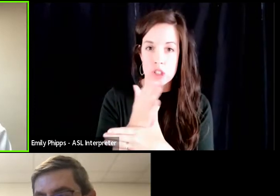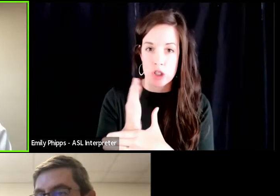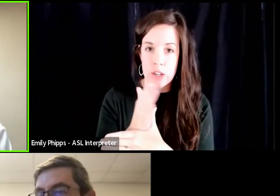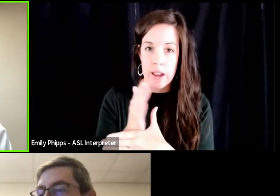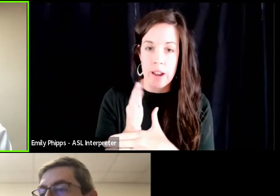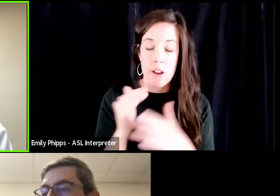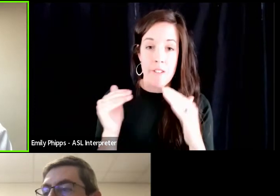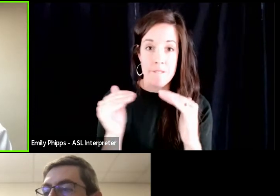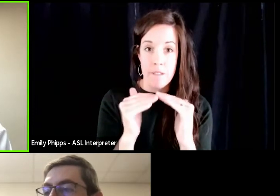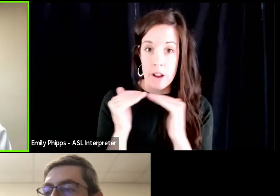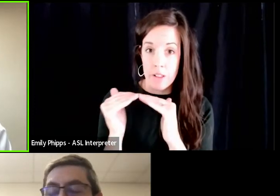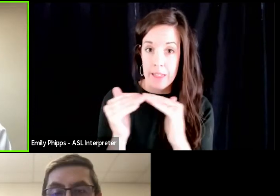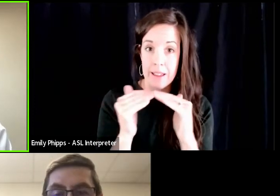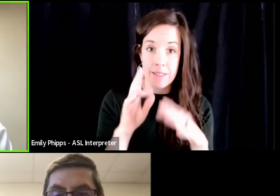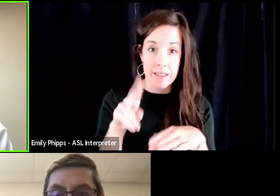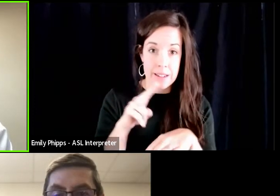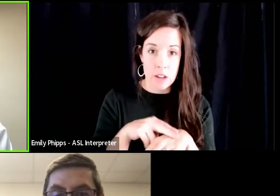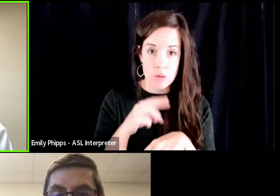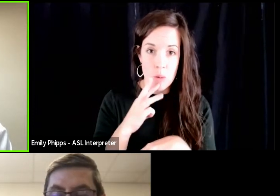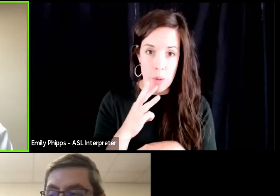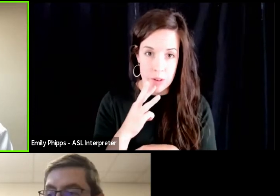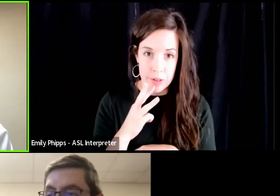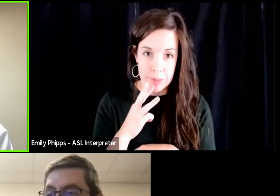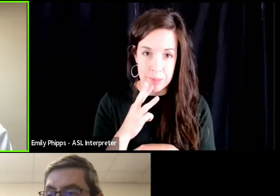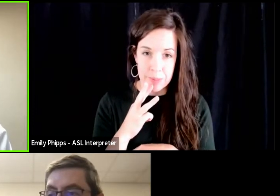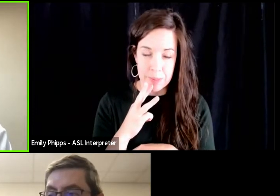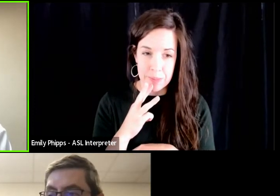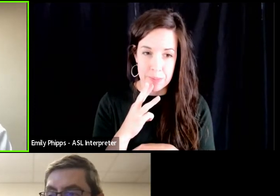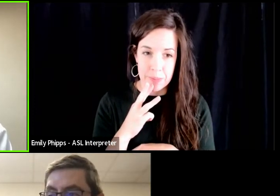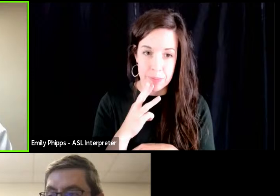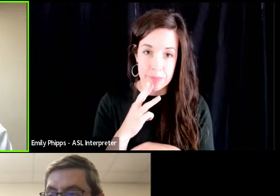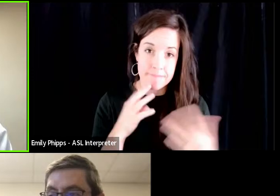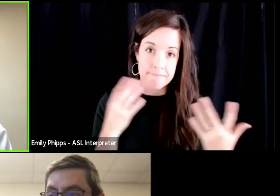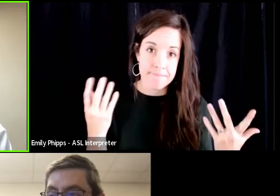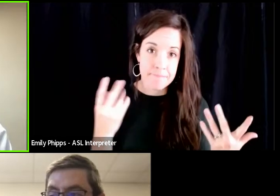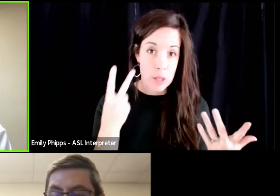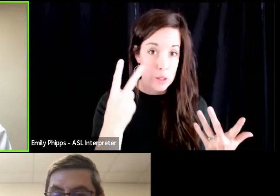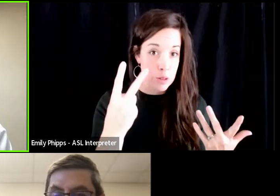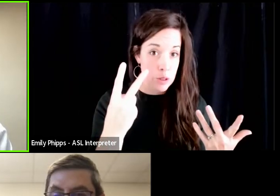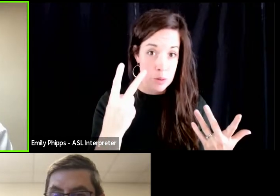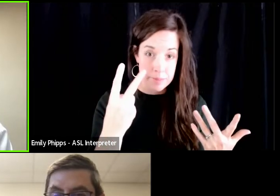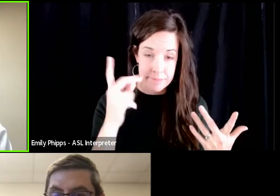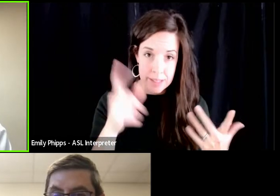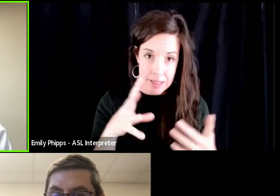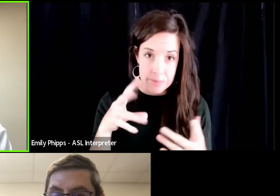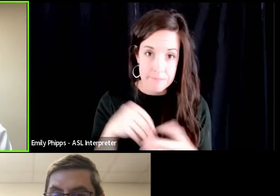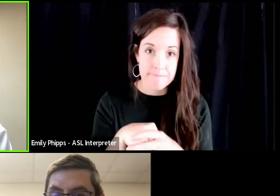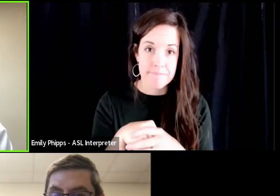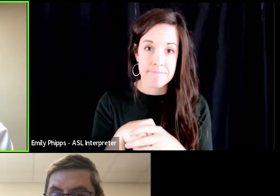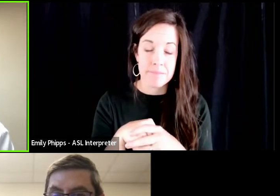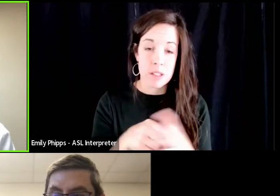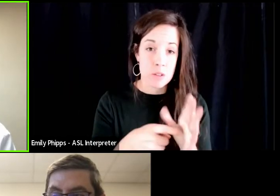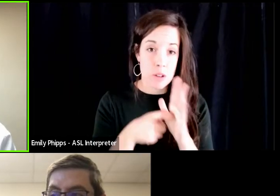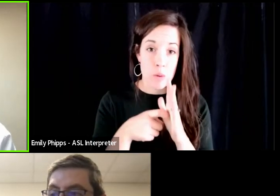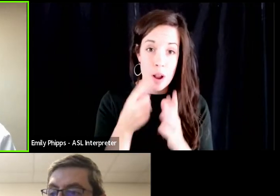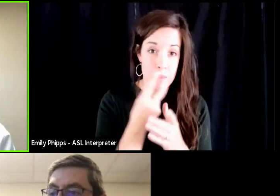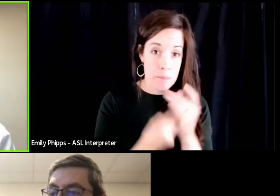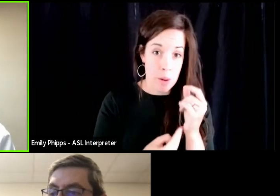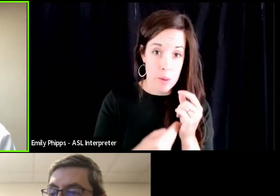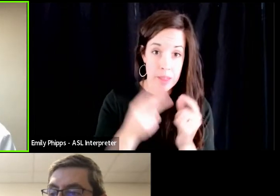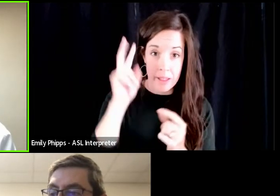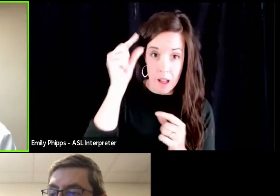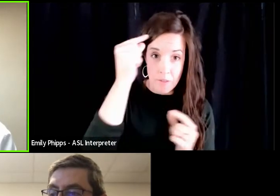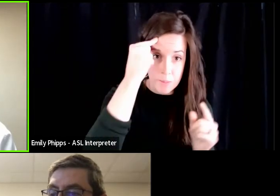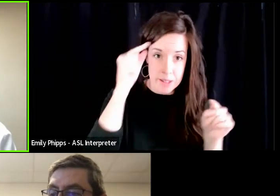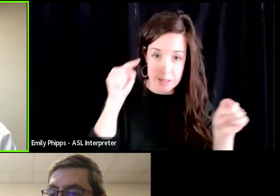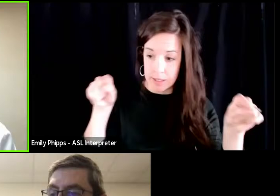fairly the natural water. And, you know, it takes two to tango. This is going to require both the government of Israel and the Palestinian